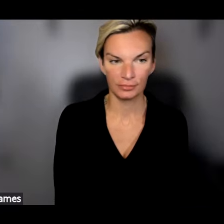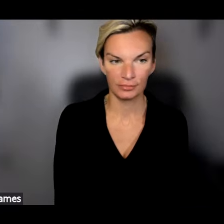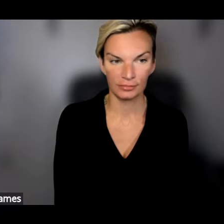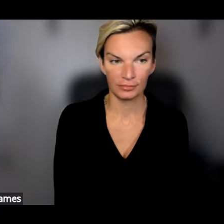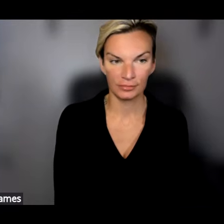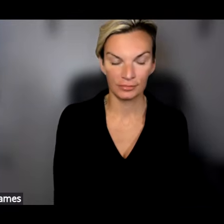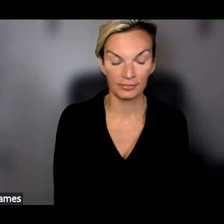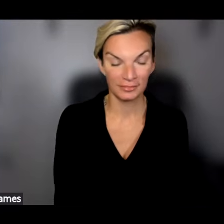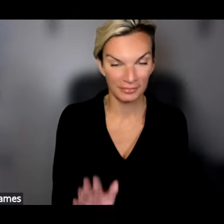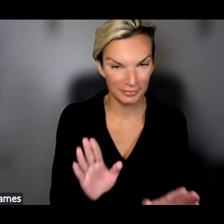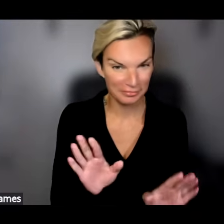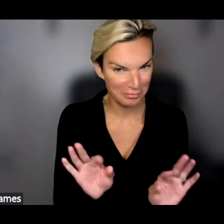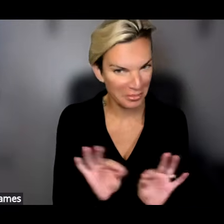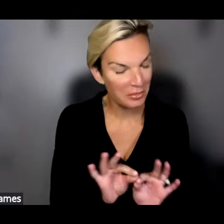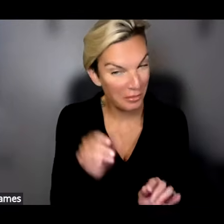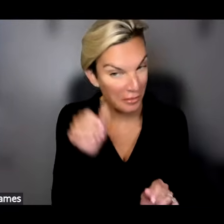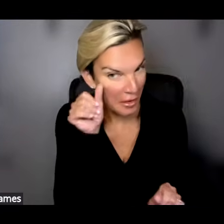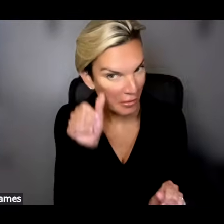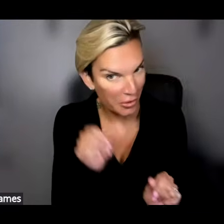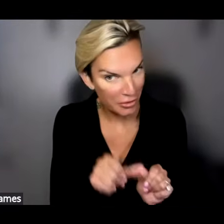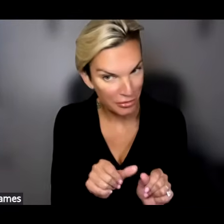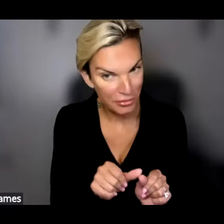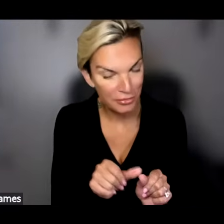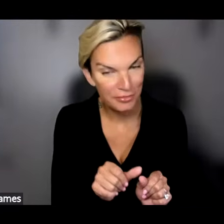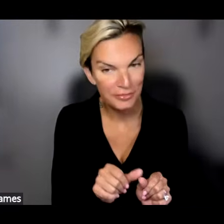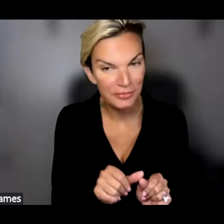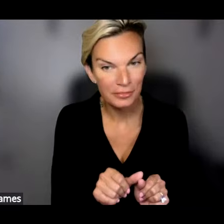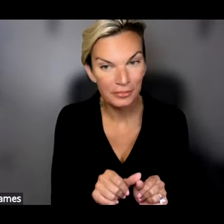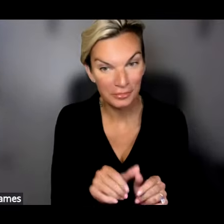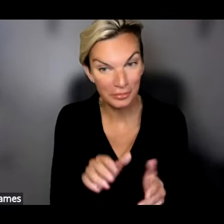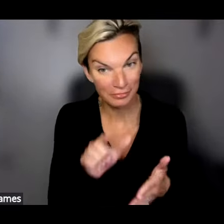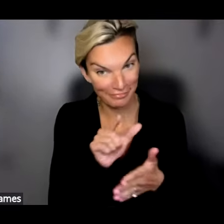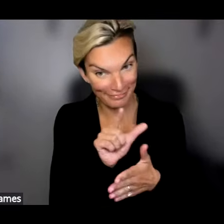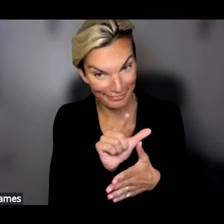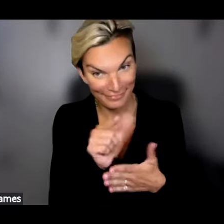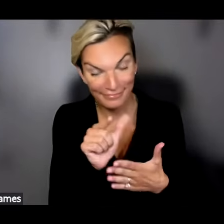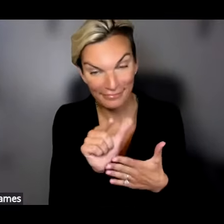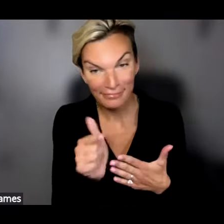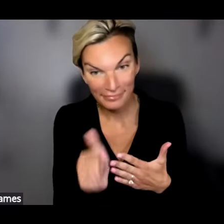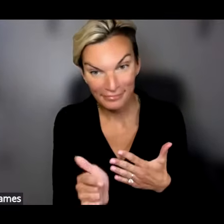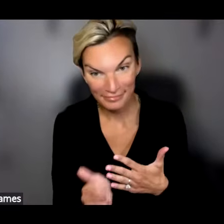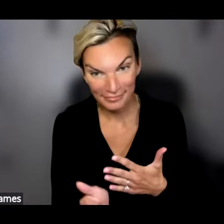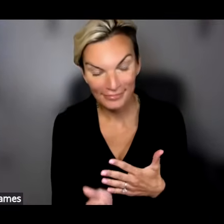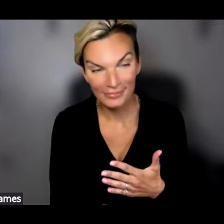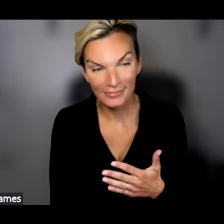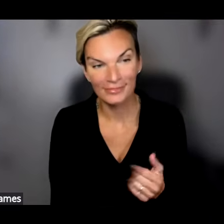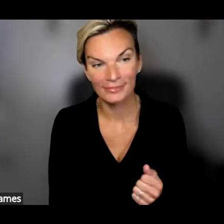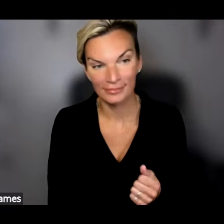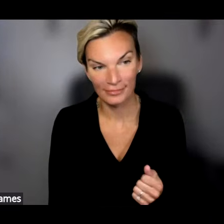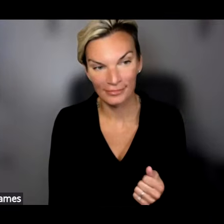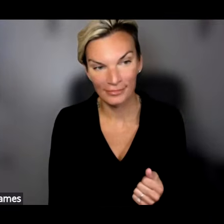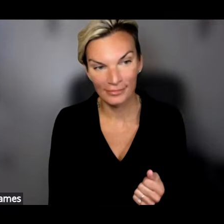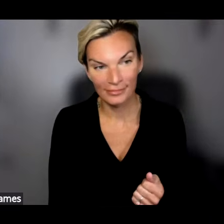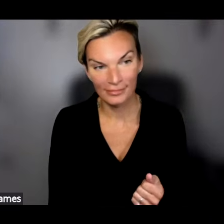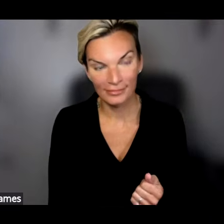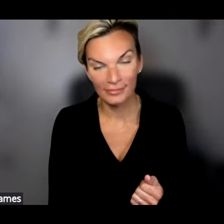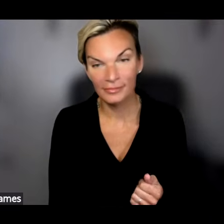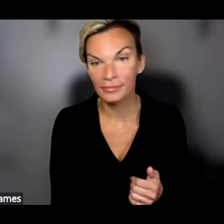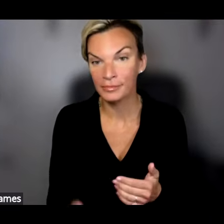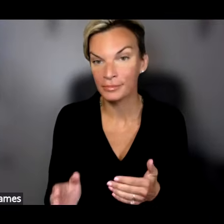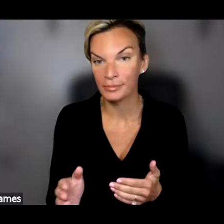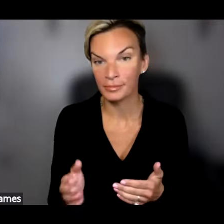is, with respect to the sequencing and order, the proposed order by my opponents